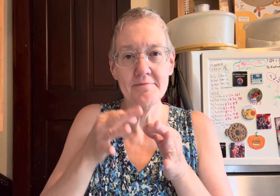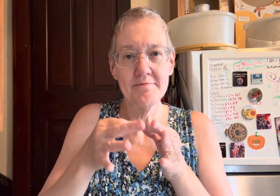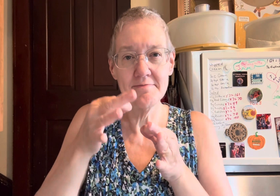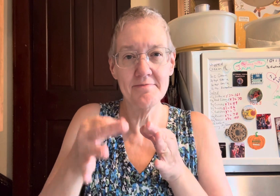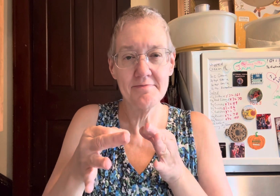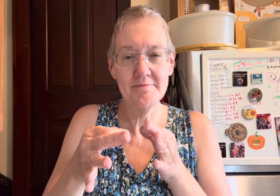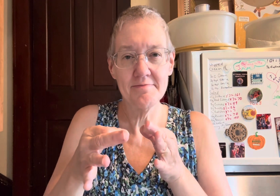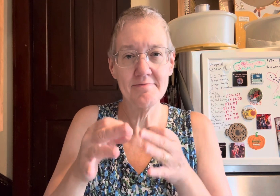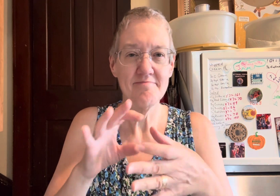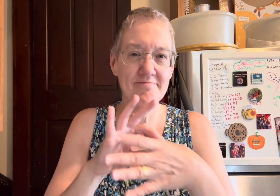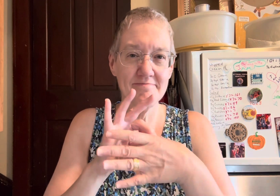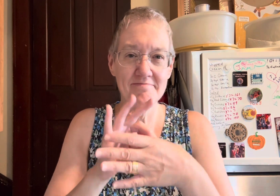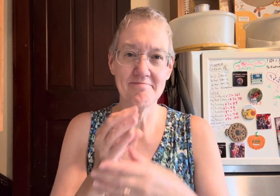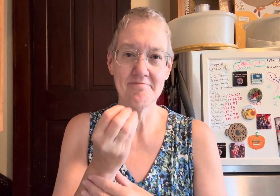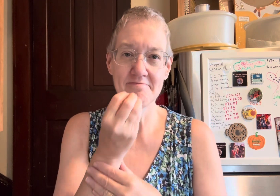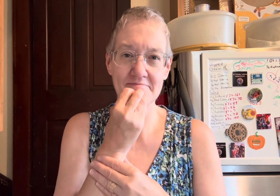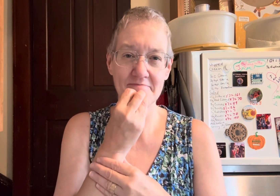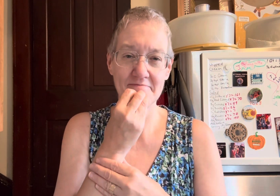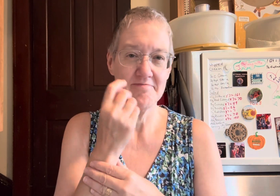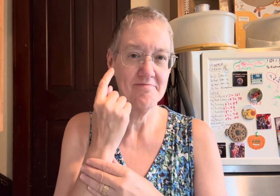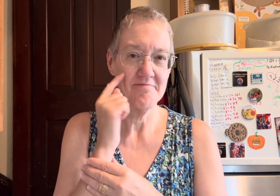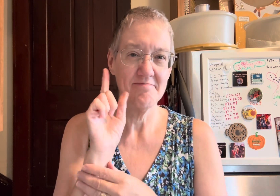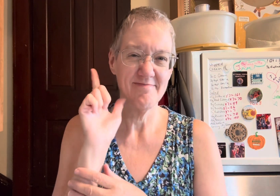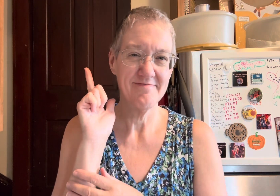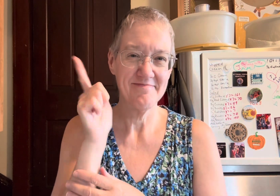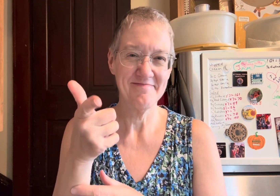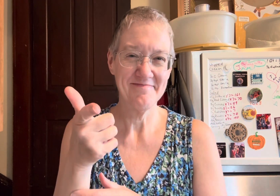to save my solid foods for later in the day.